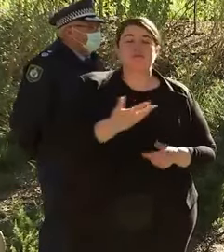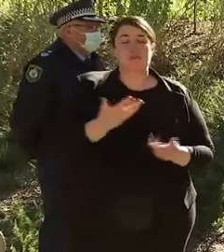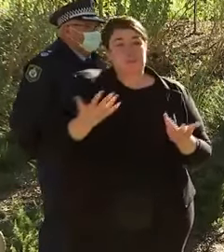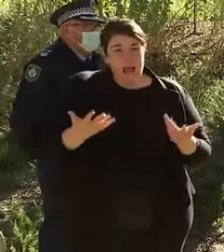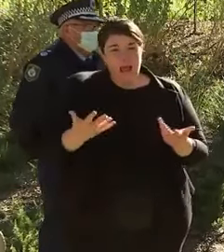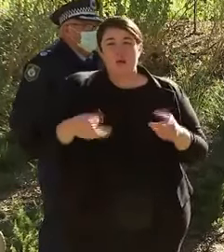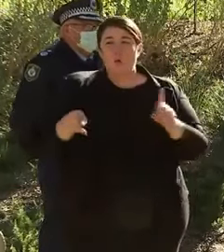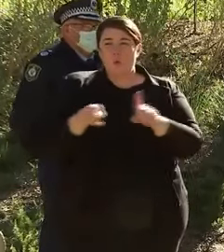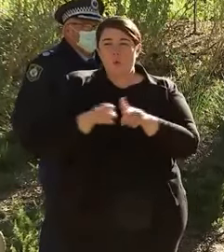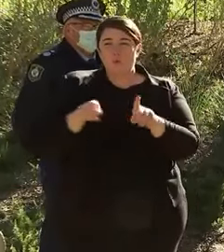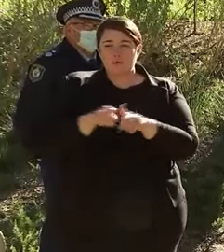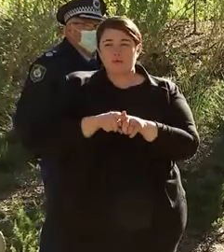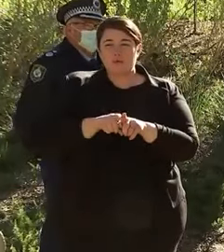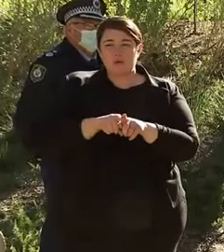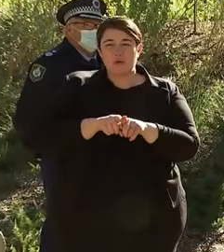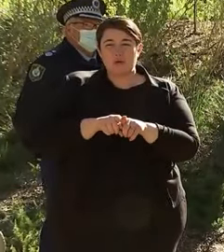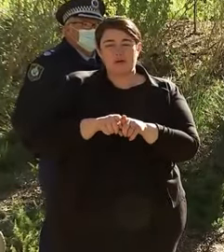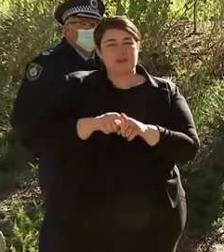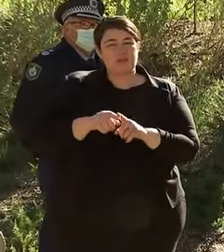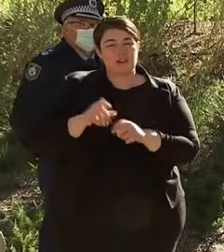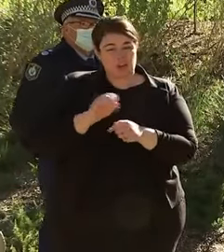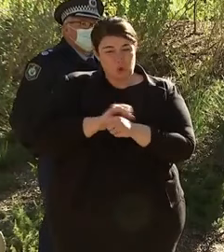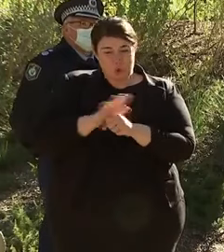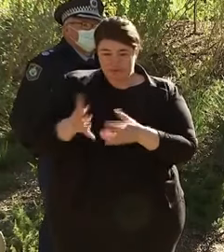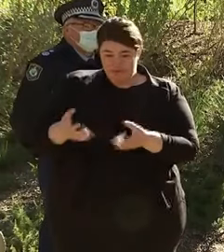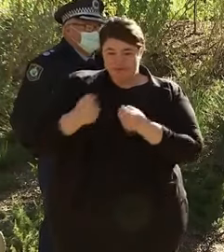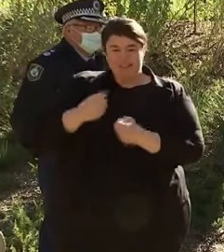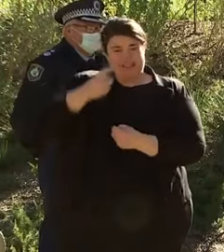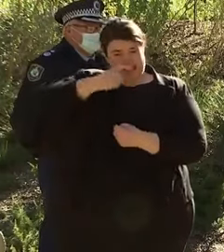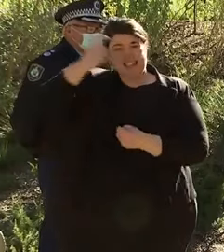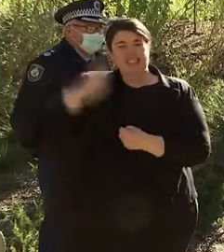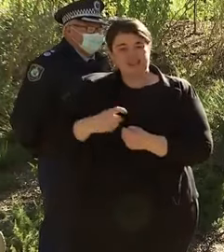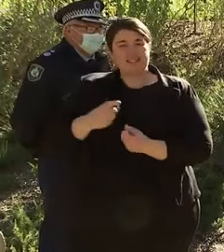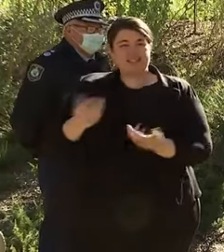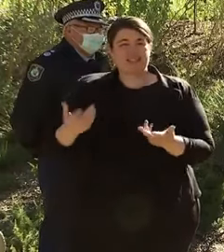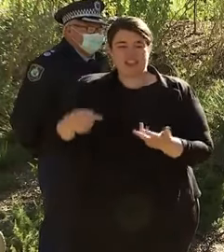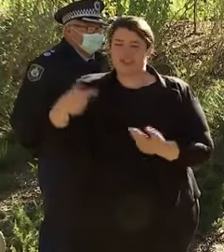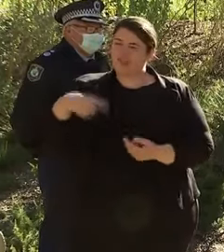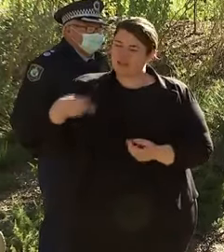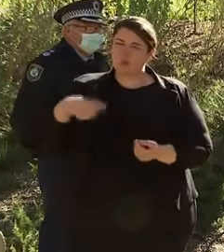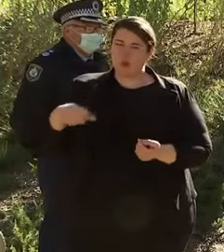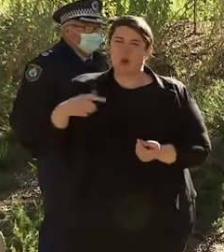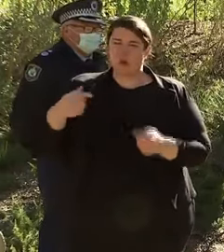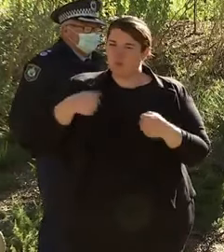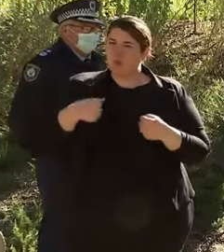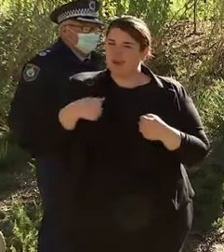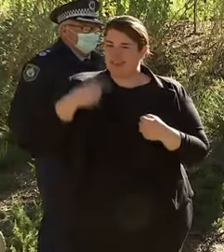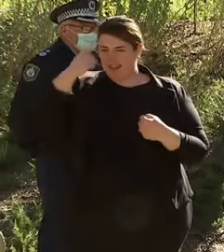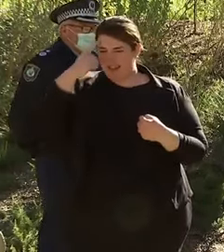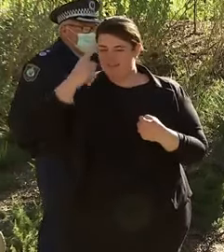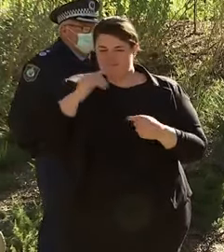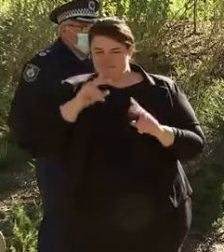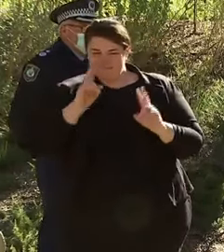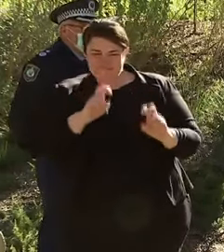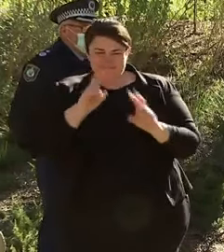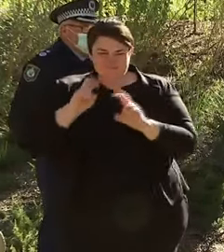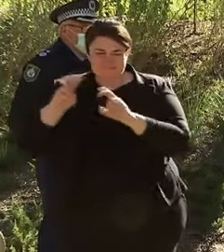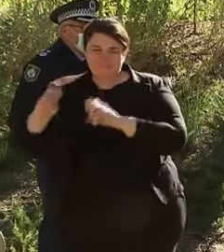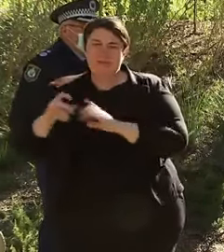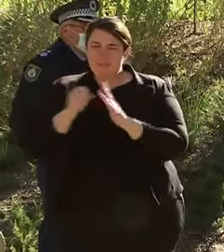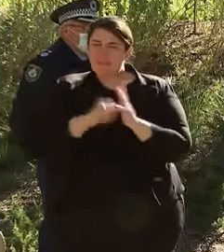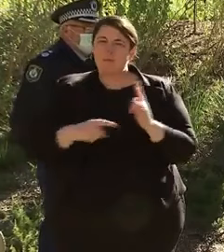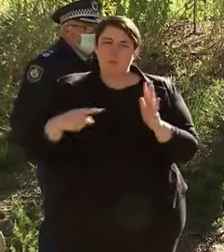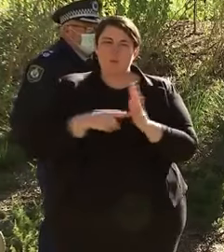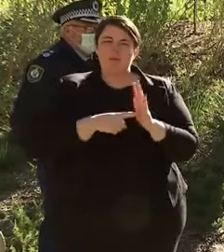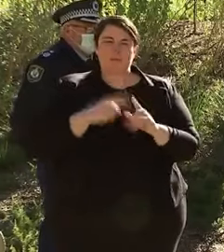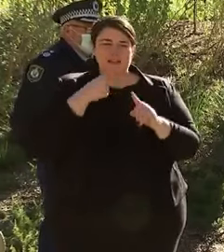it can also be a very severe illness for anyone. So that's why we are taking this very seriously and ask everyone to